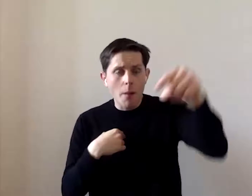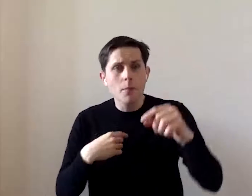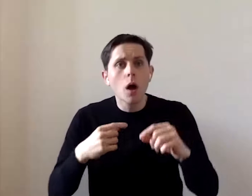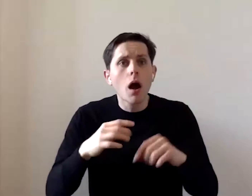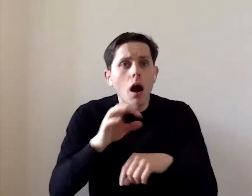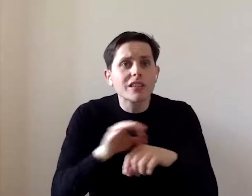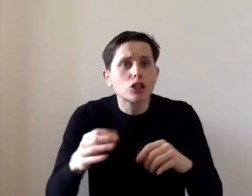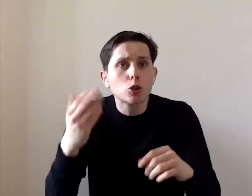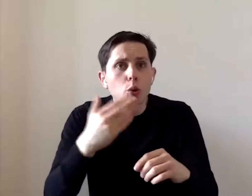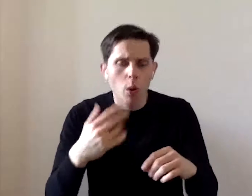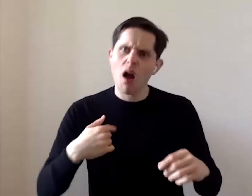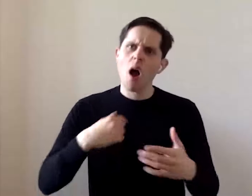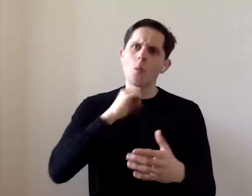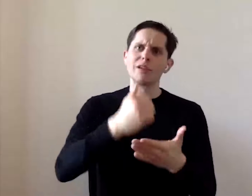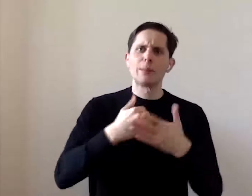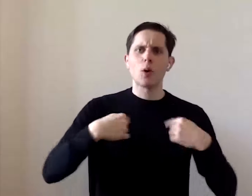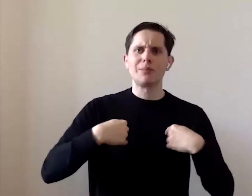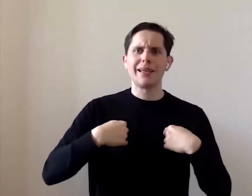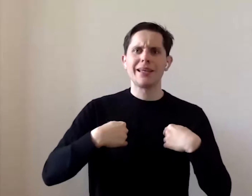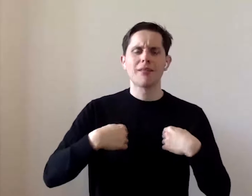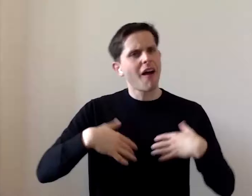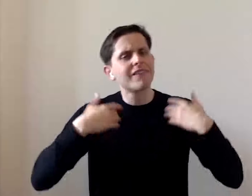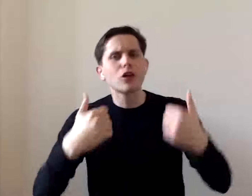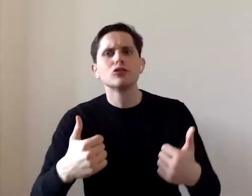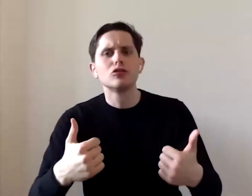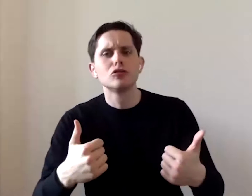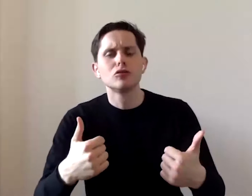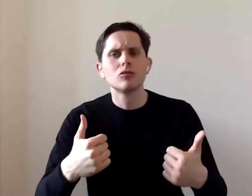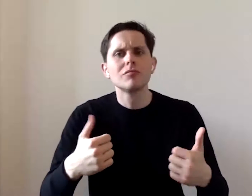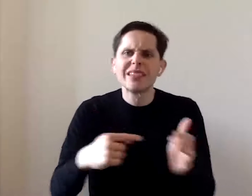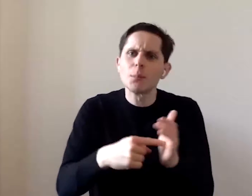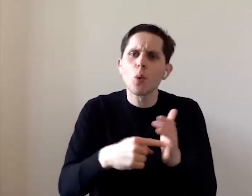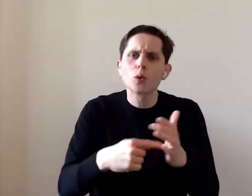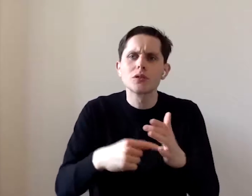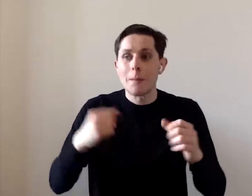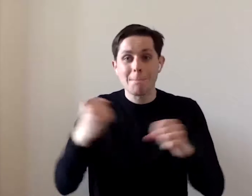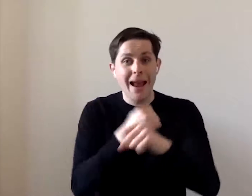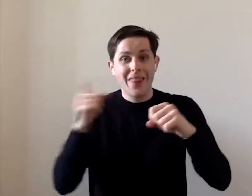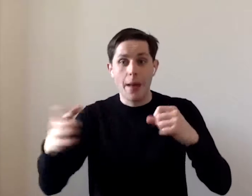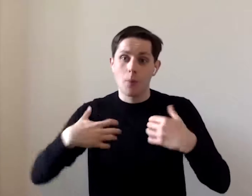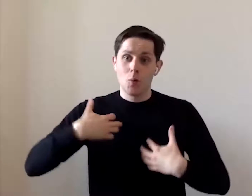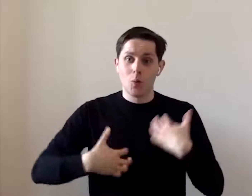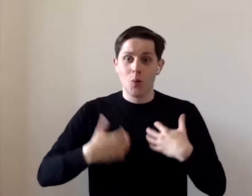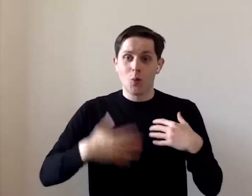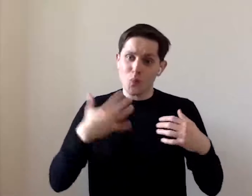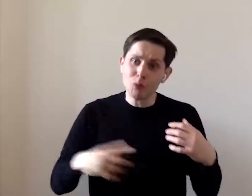actually feel comfortable doing it, actually feel like when they get into architecture school, they're going to be supported, that they think they have a variety of